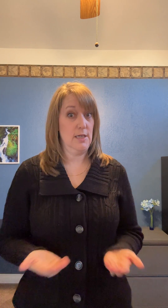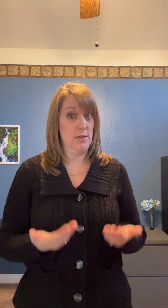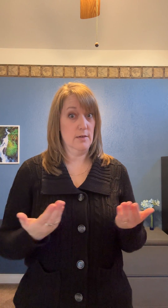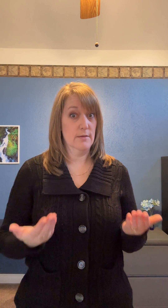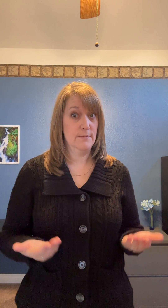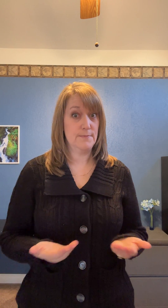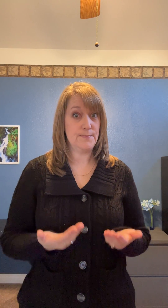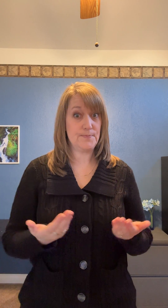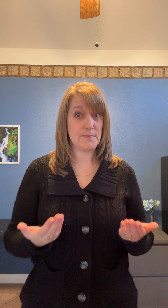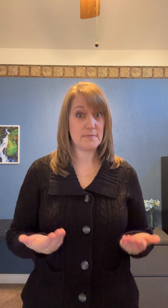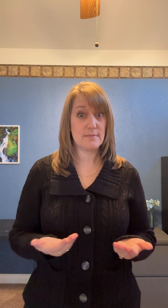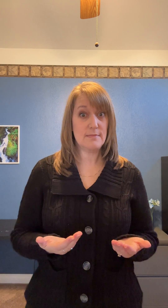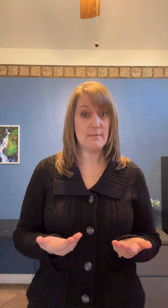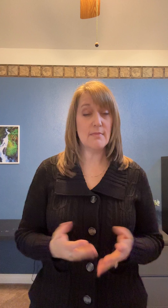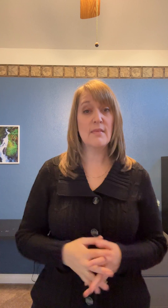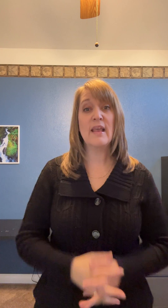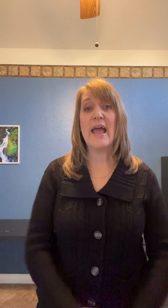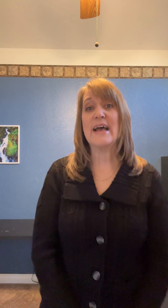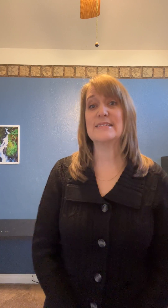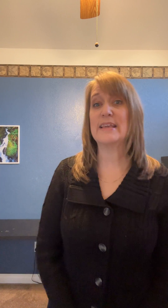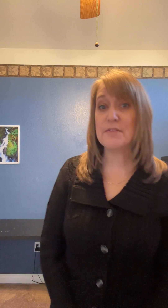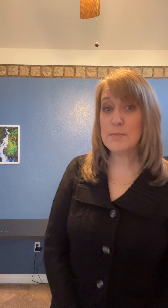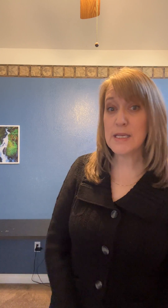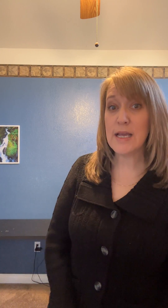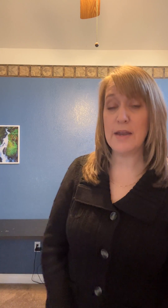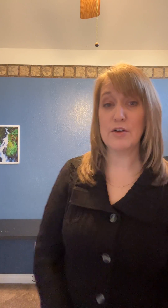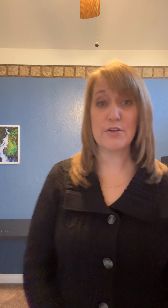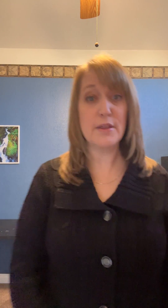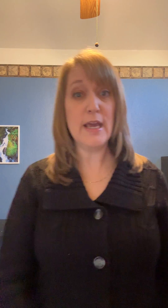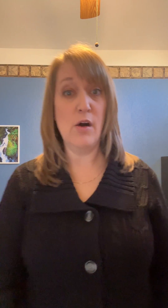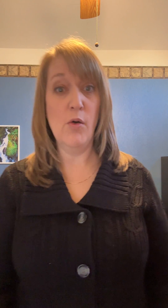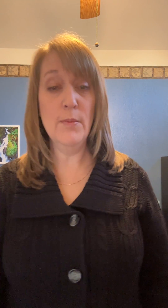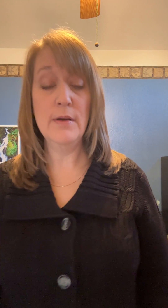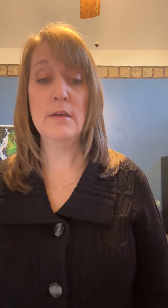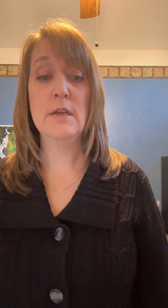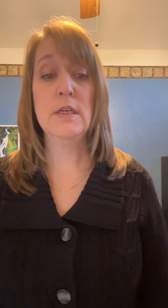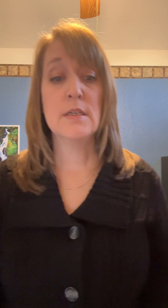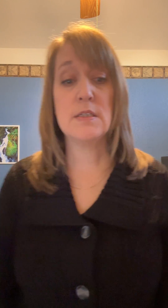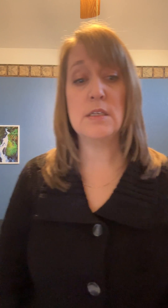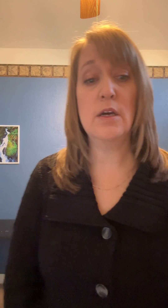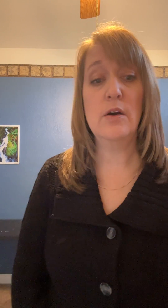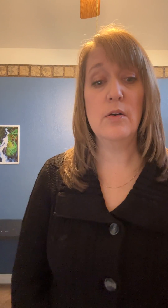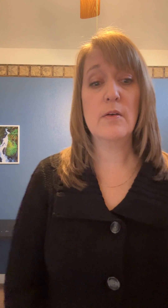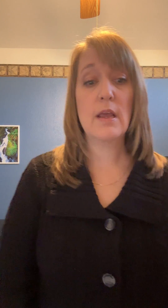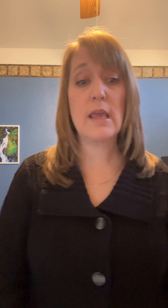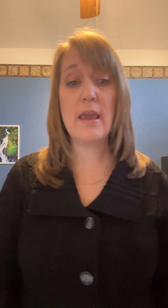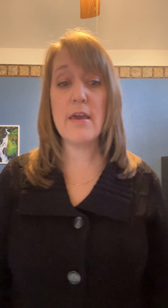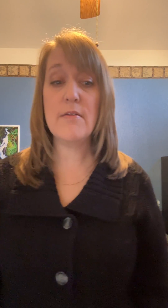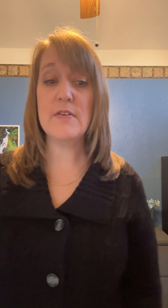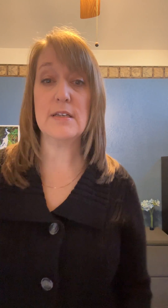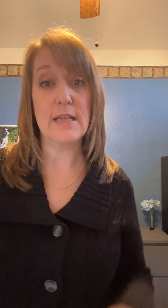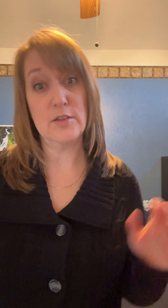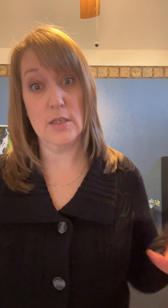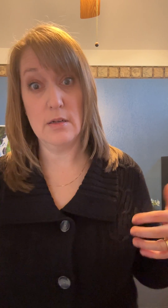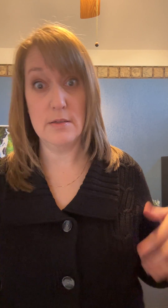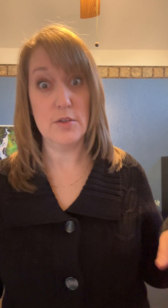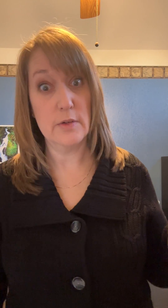here. Has given me an earthly home. So give is actually called a